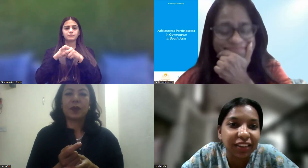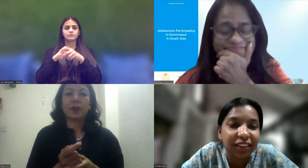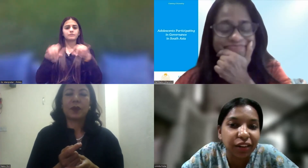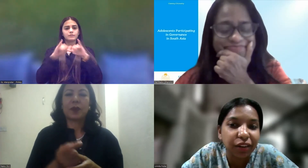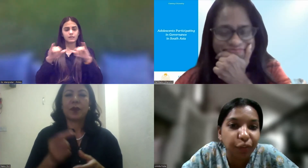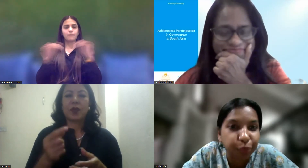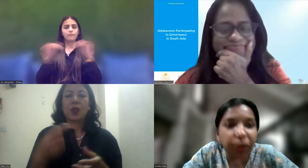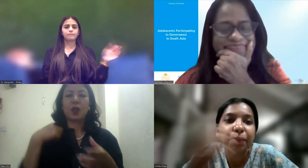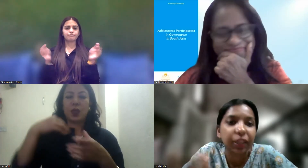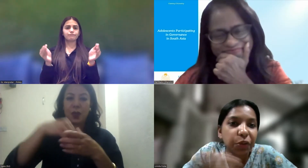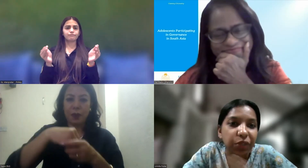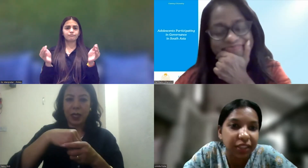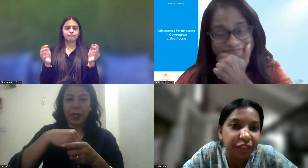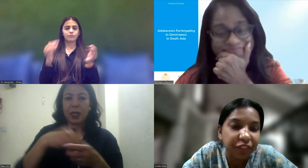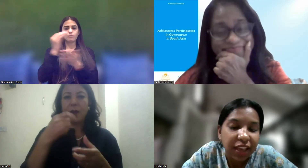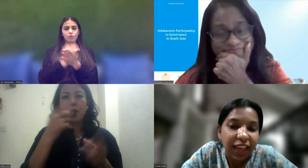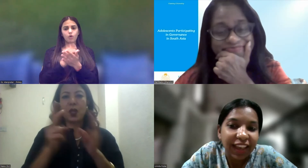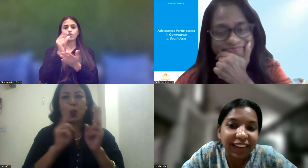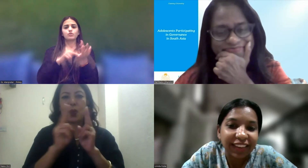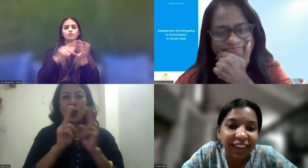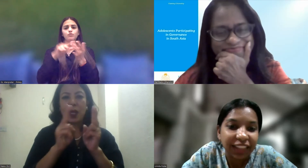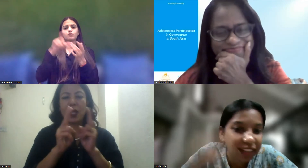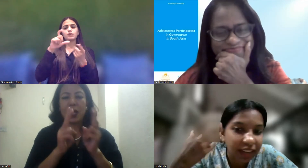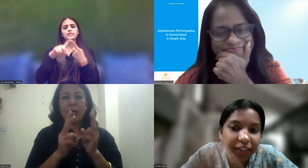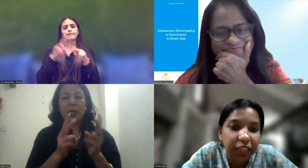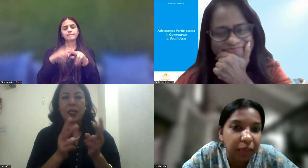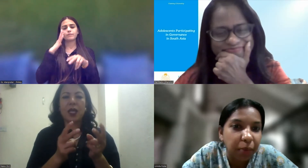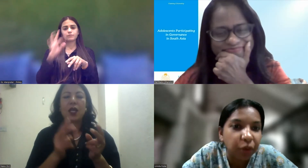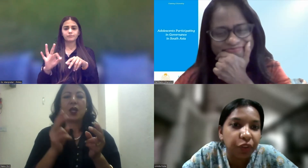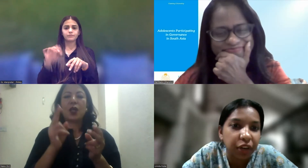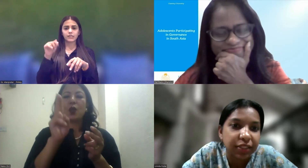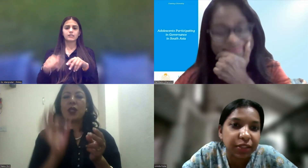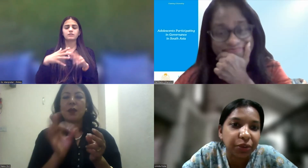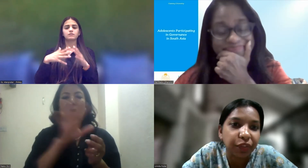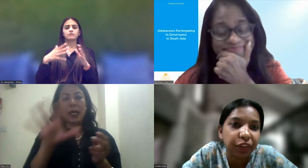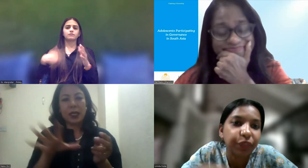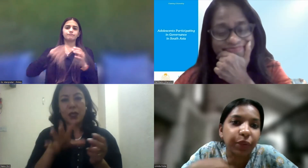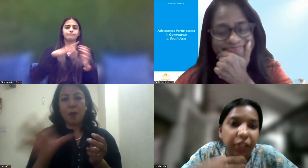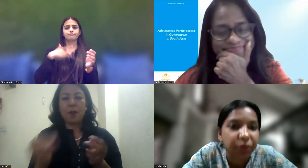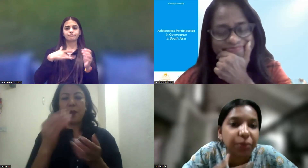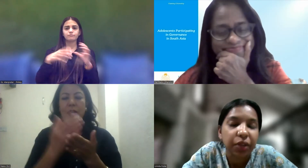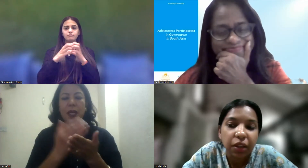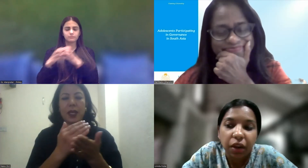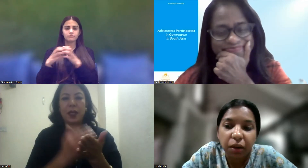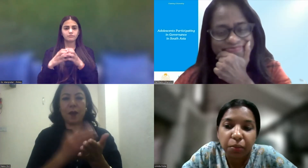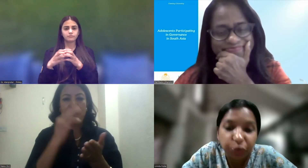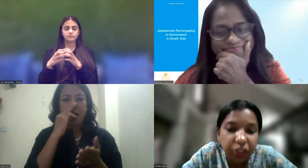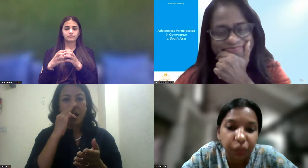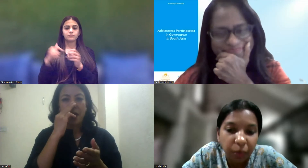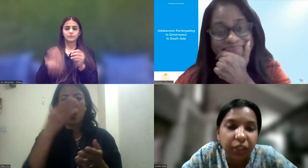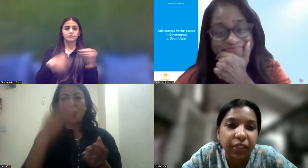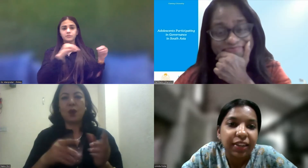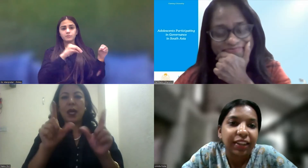verticals of programming in UNICEF. And I think that really came out for us. If we need to move